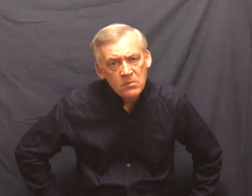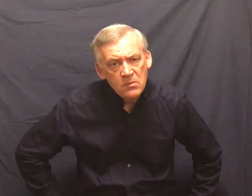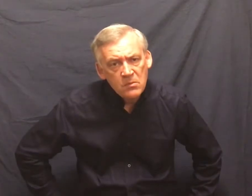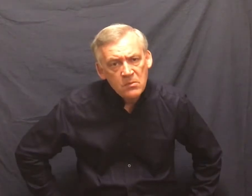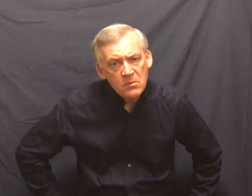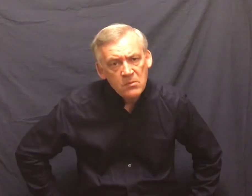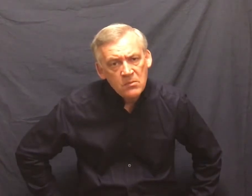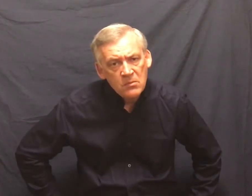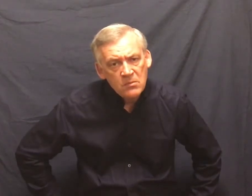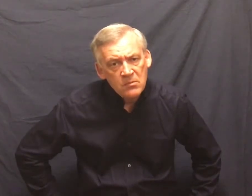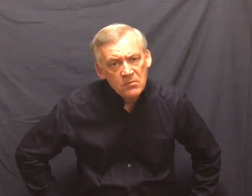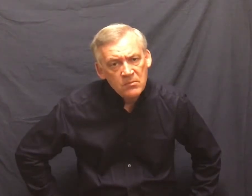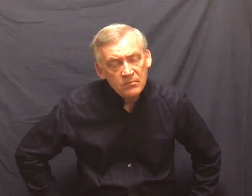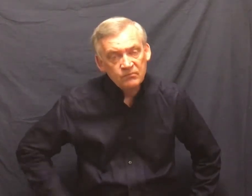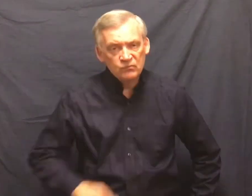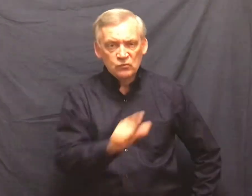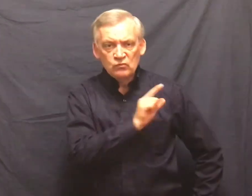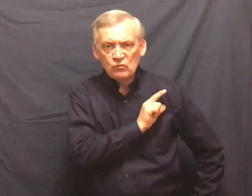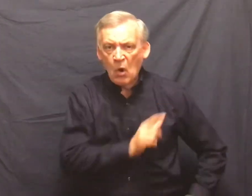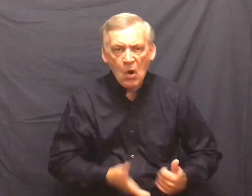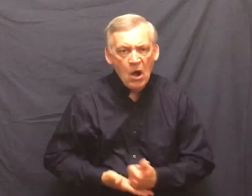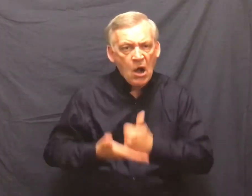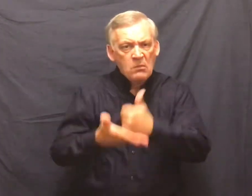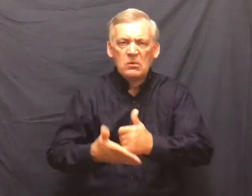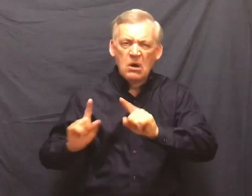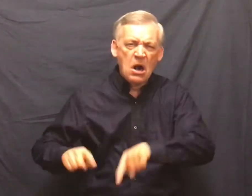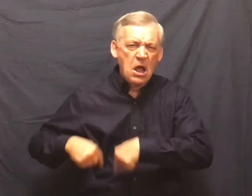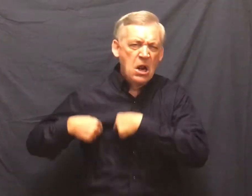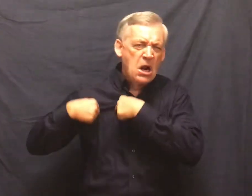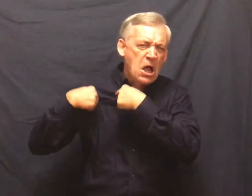"He been doing nice things for you all the time.